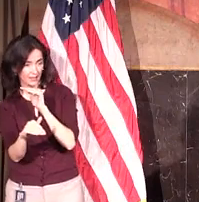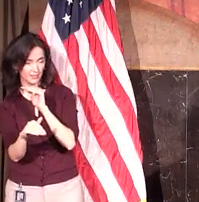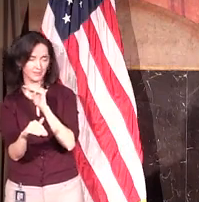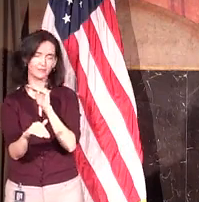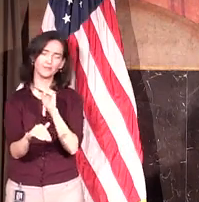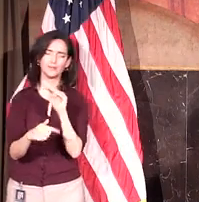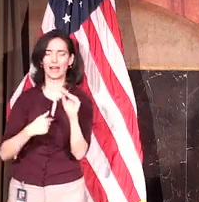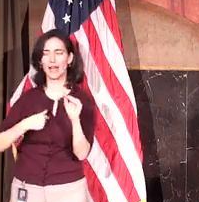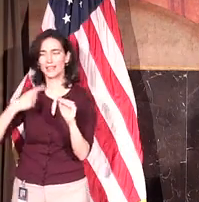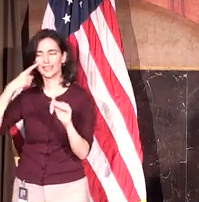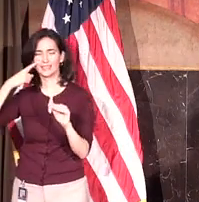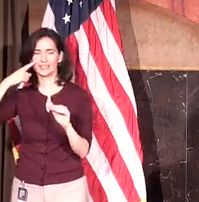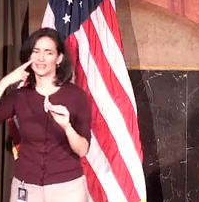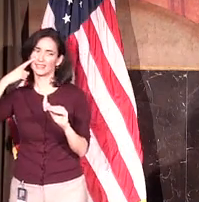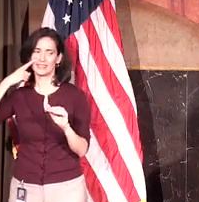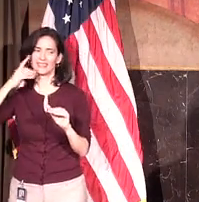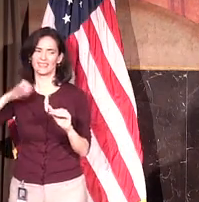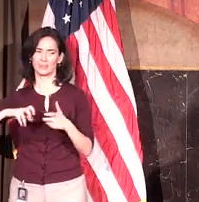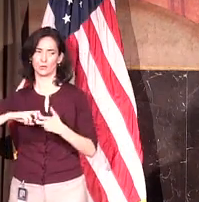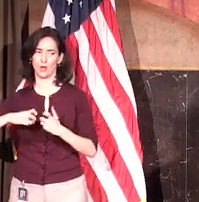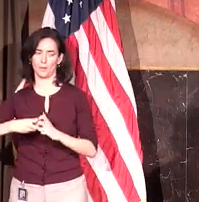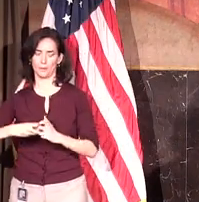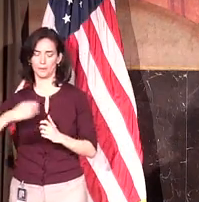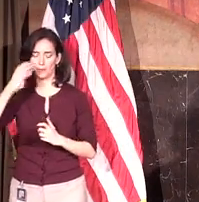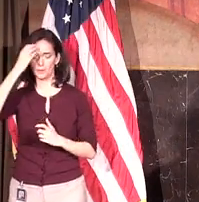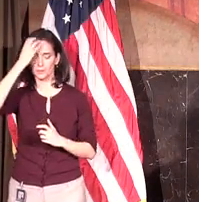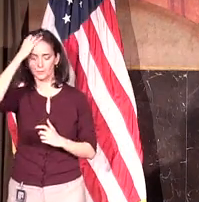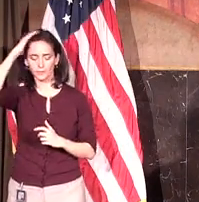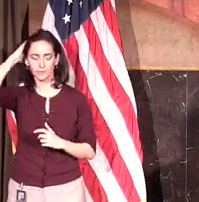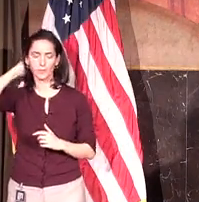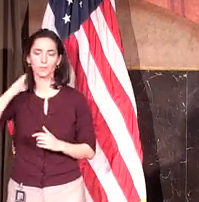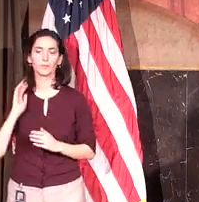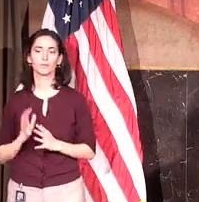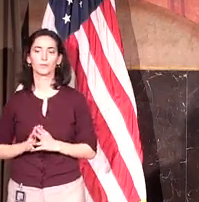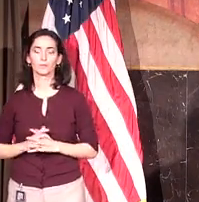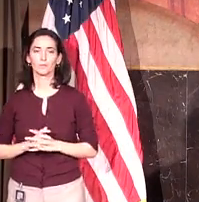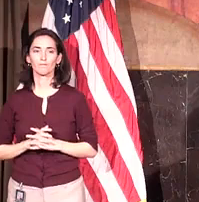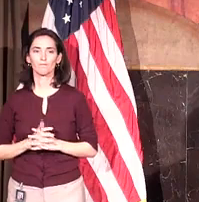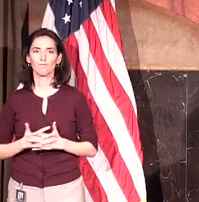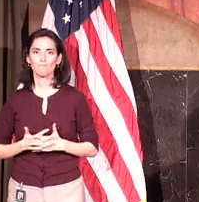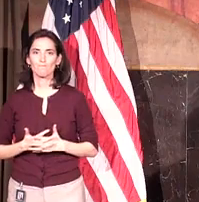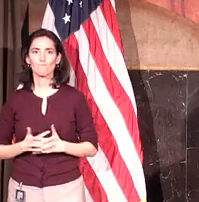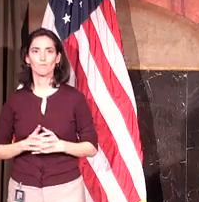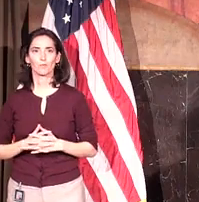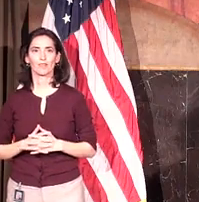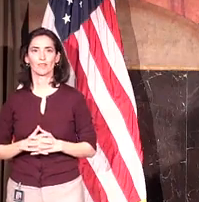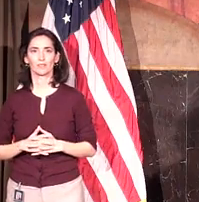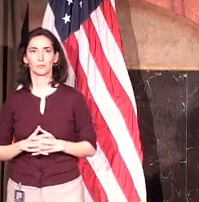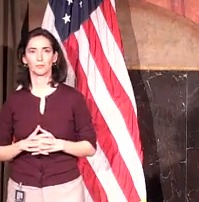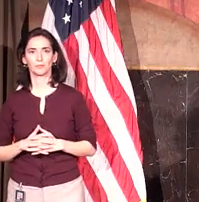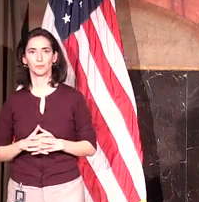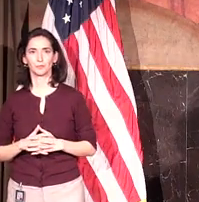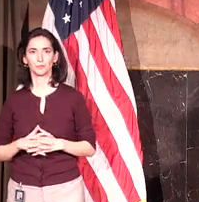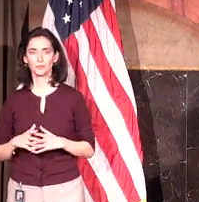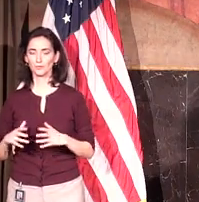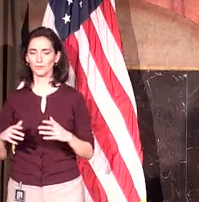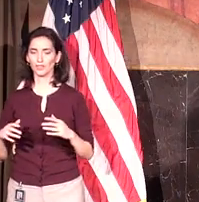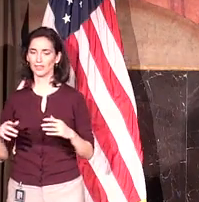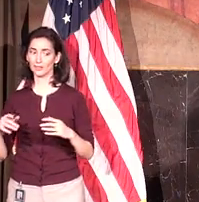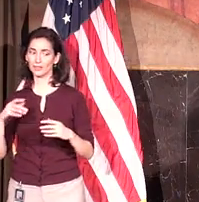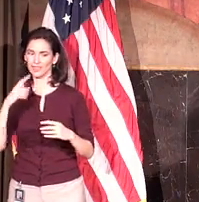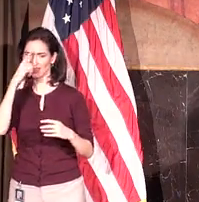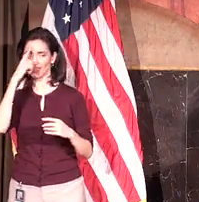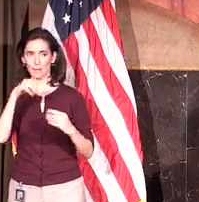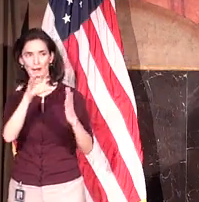forth, I think is problematic. And there's some challenges around the constitutionality of